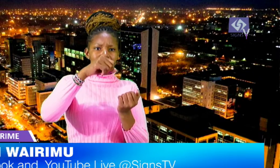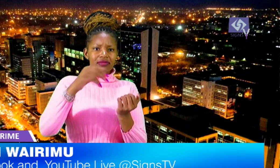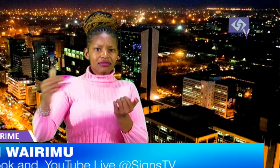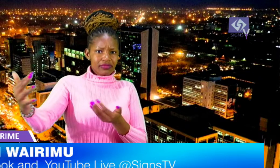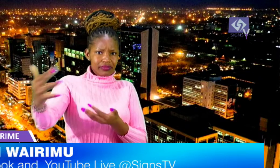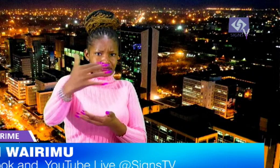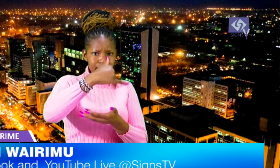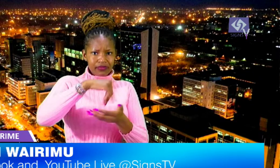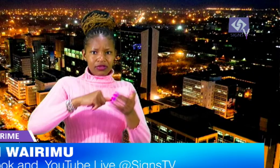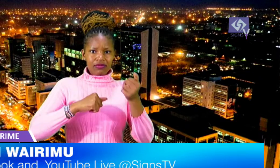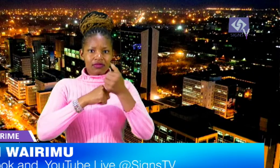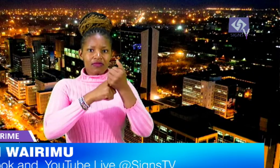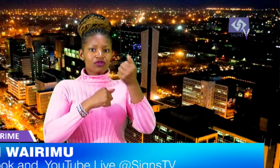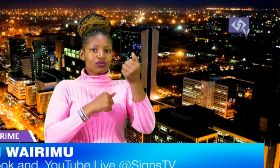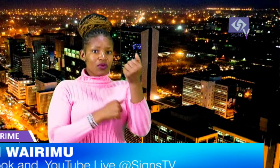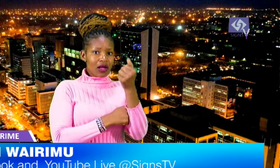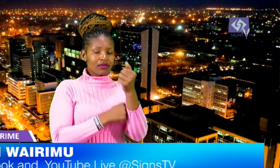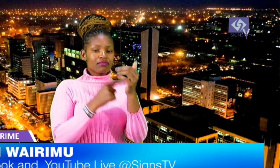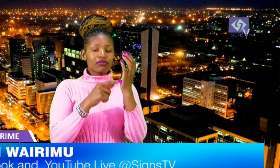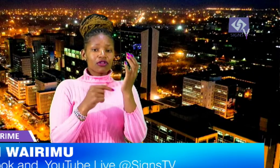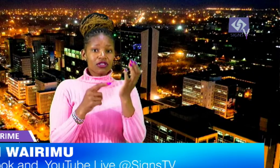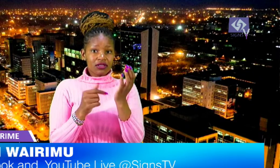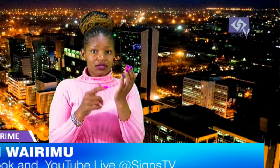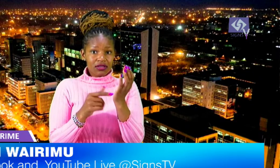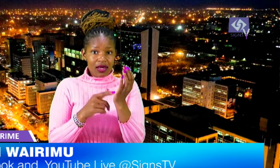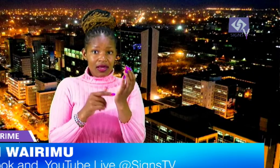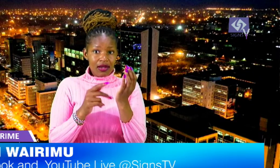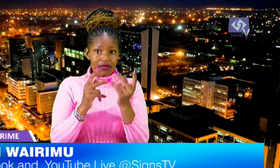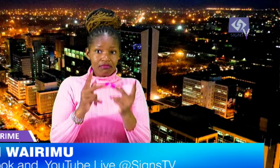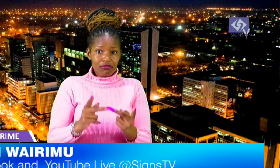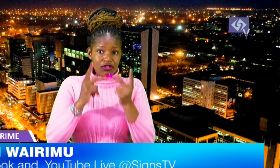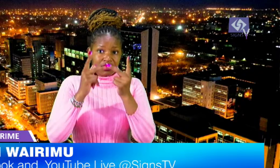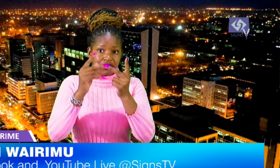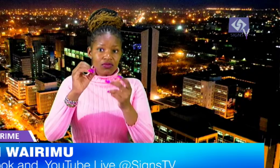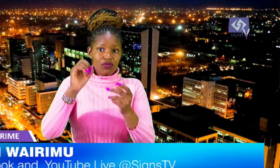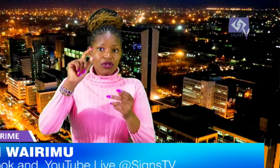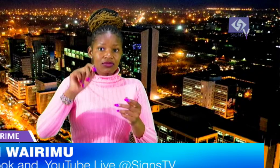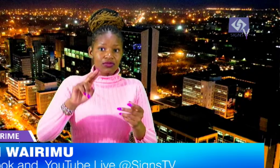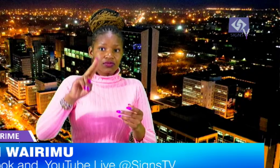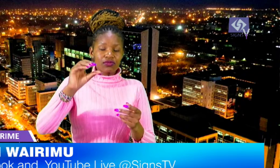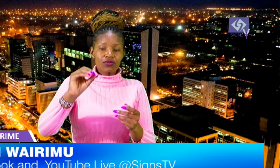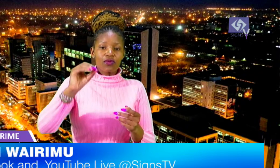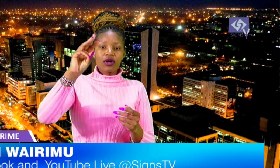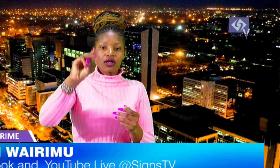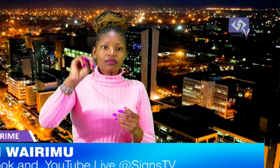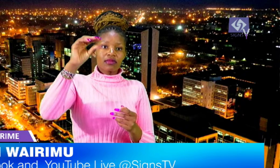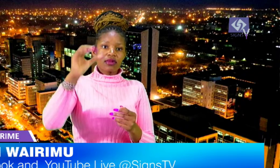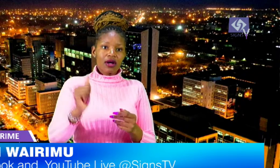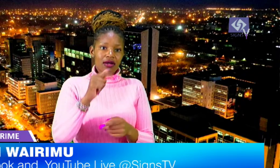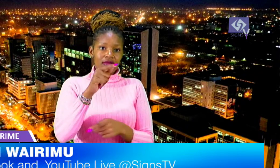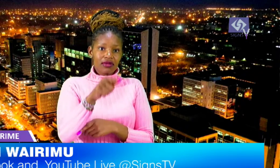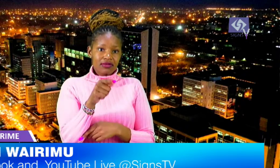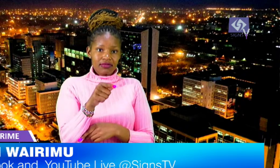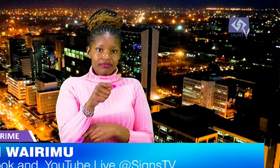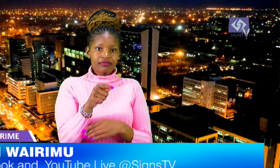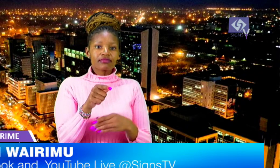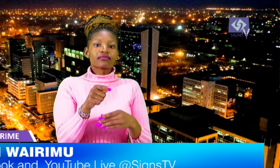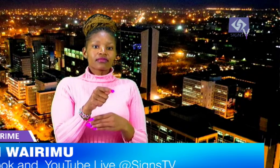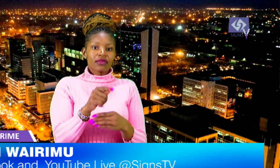production. Mr. Otuoma emphasized the country's support for cooperative societies to protect farmers